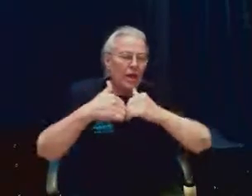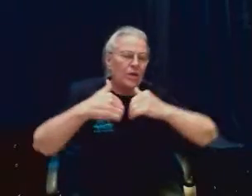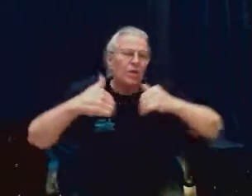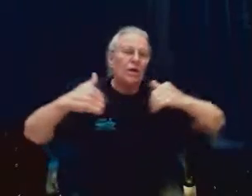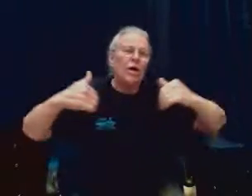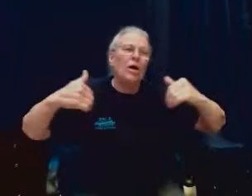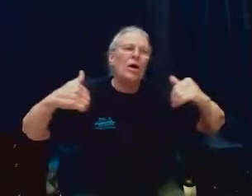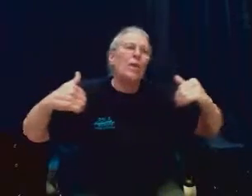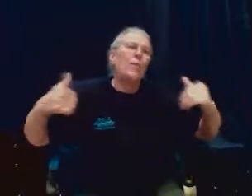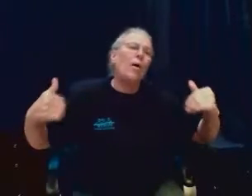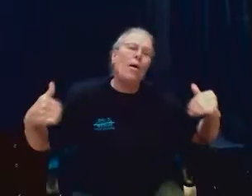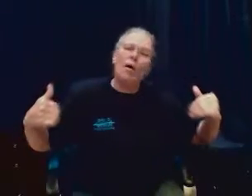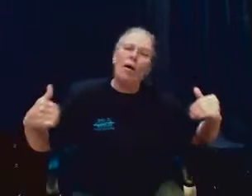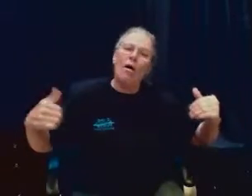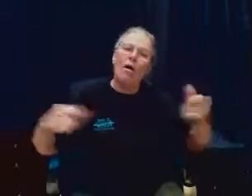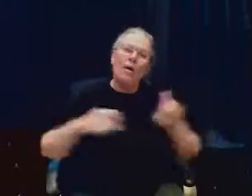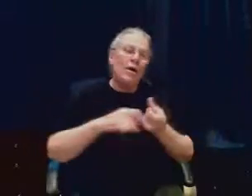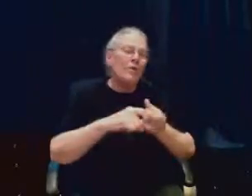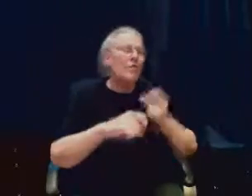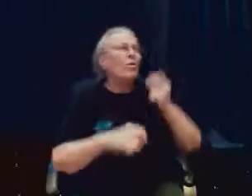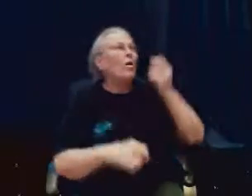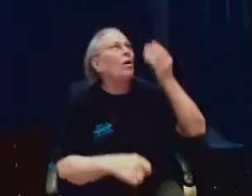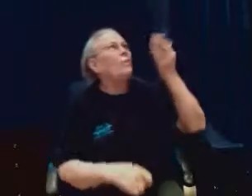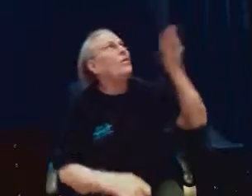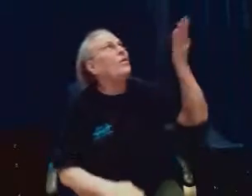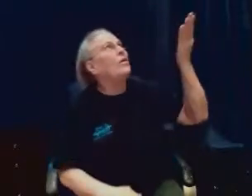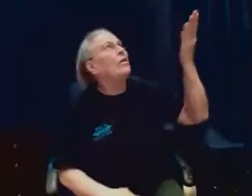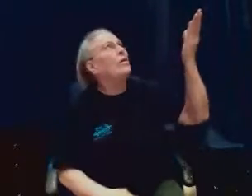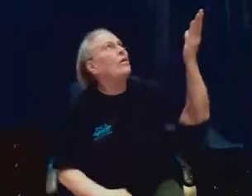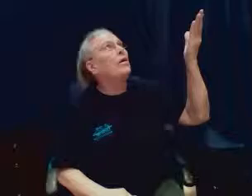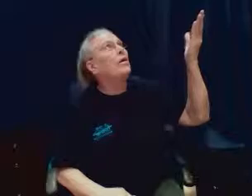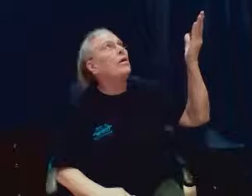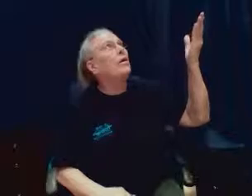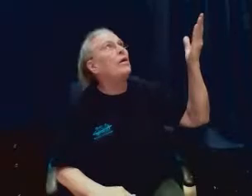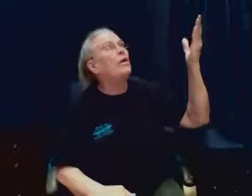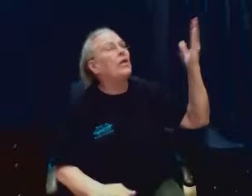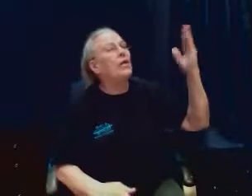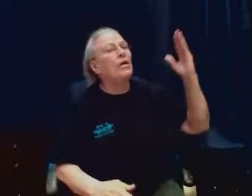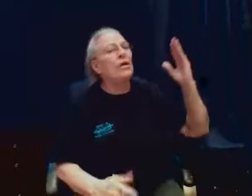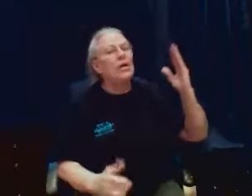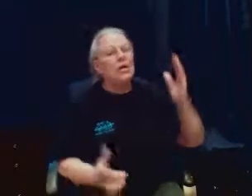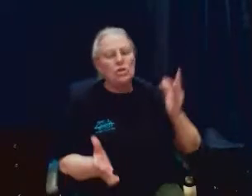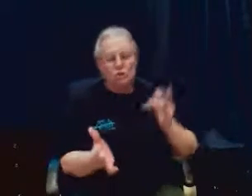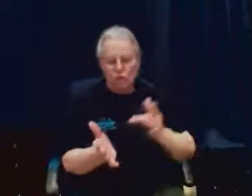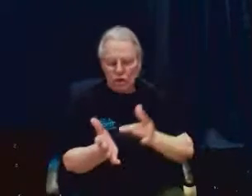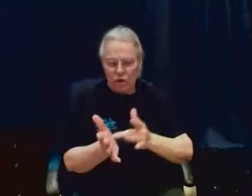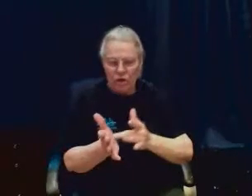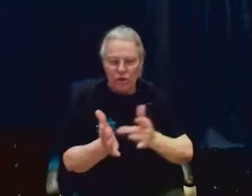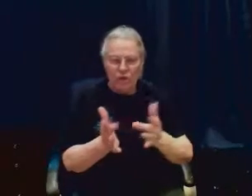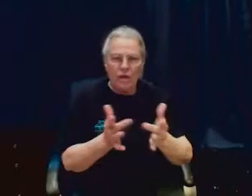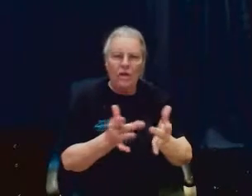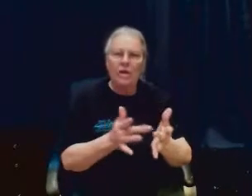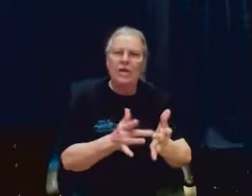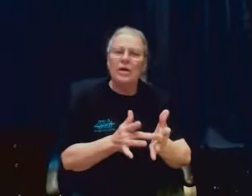nothing apart from thee, Jesus.